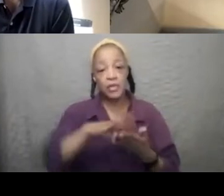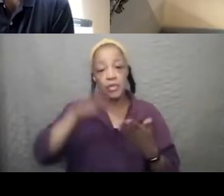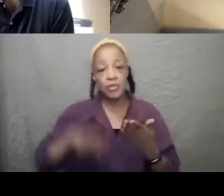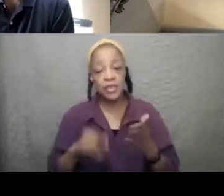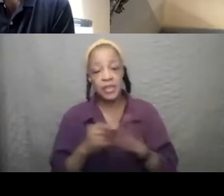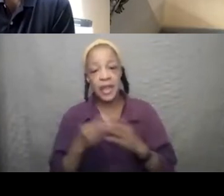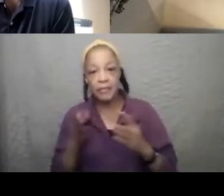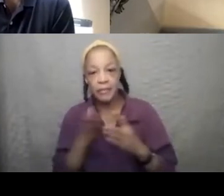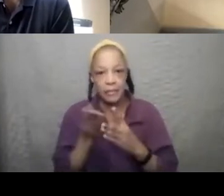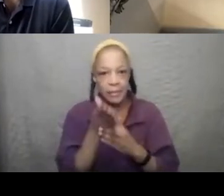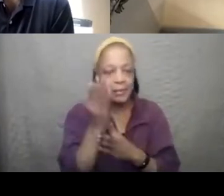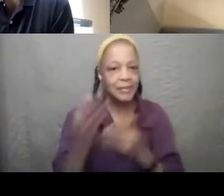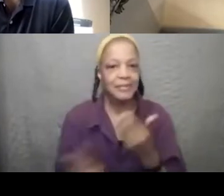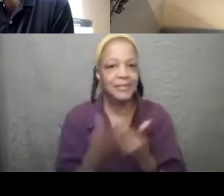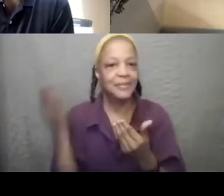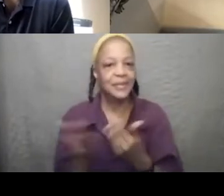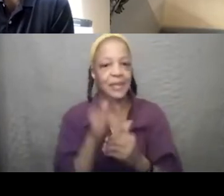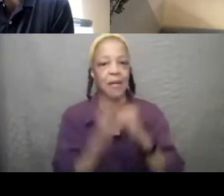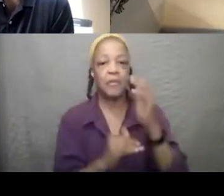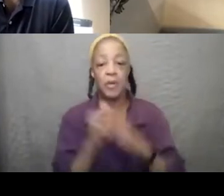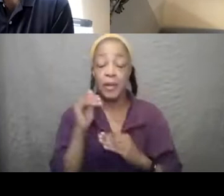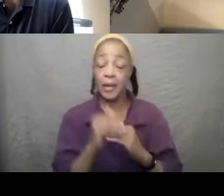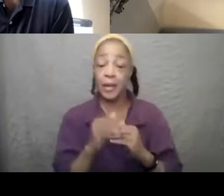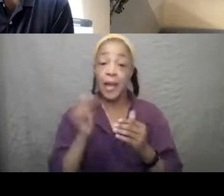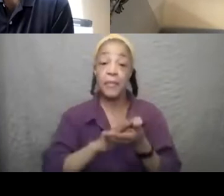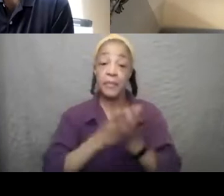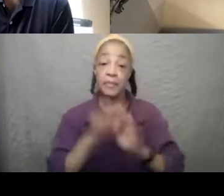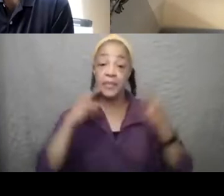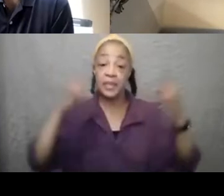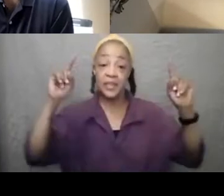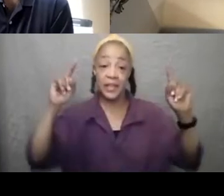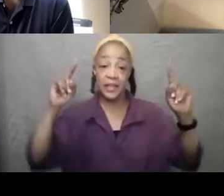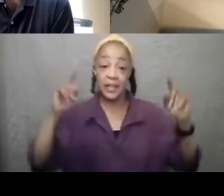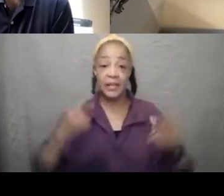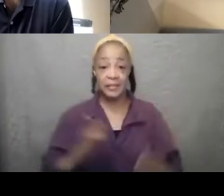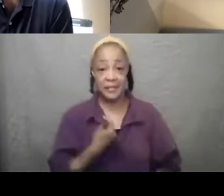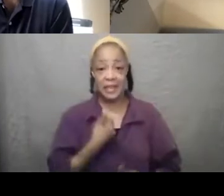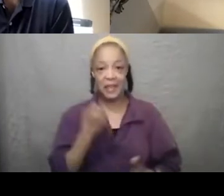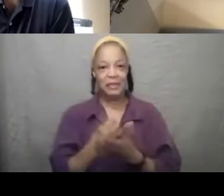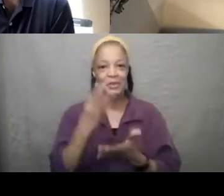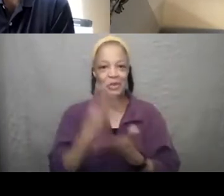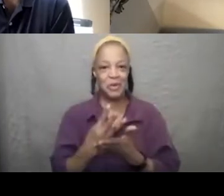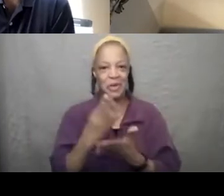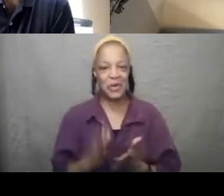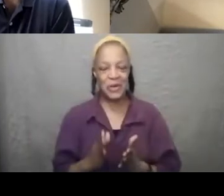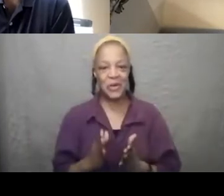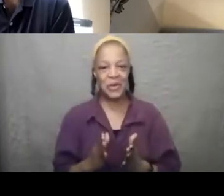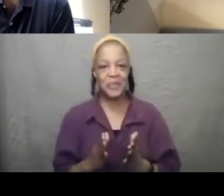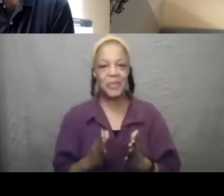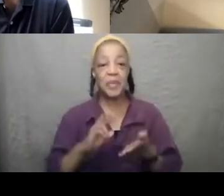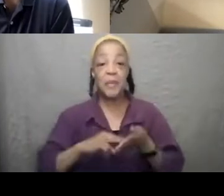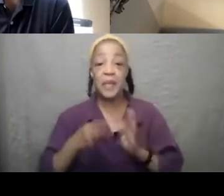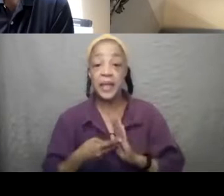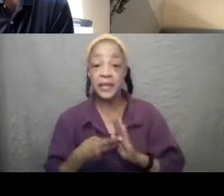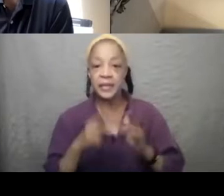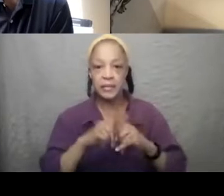ease and really be successful. And I am a social worker. This means a lot of